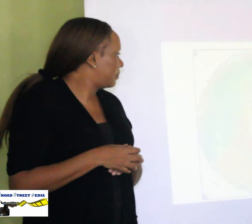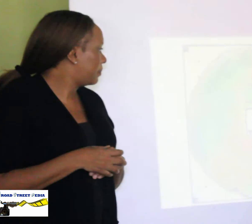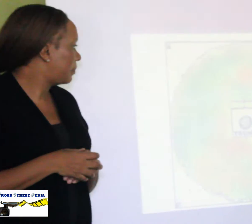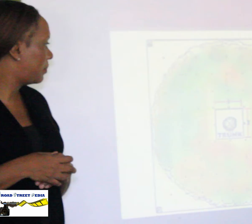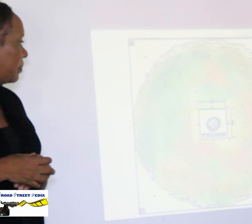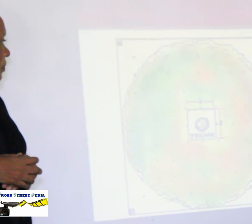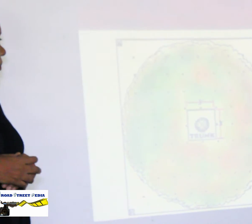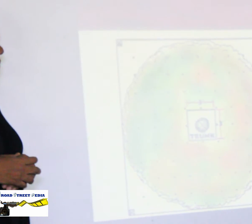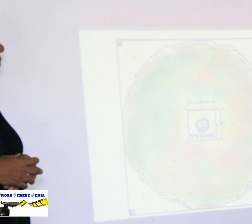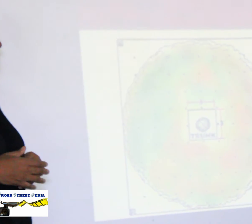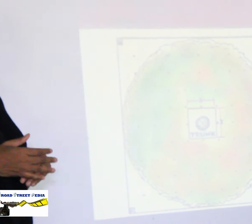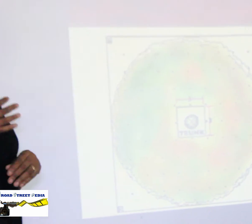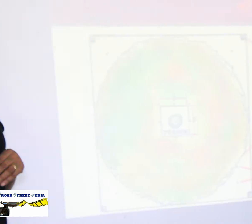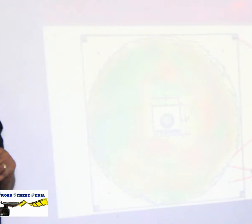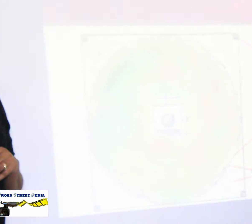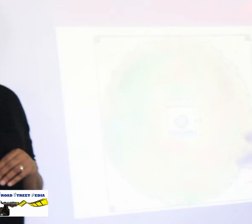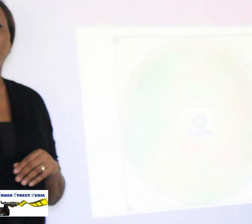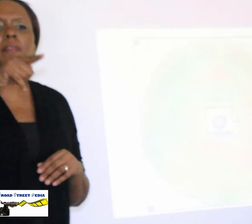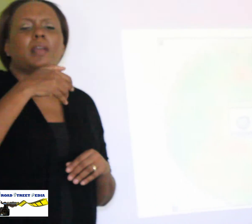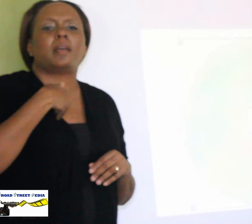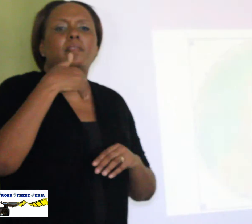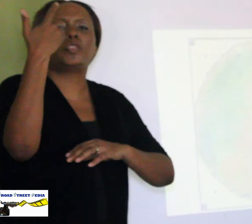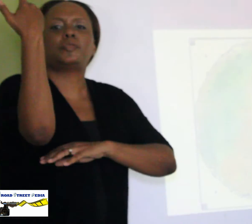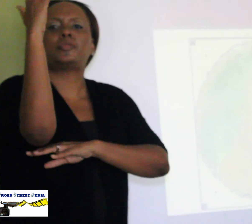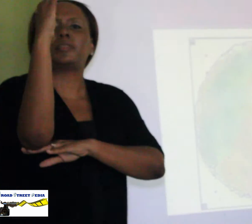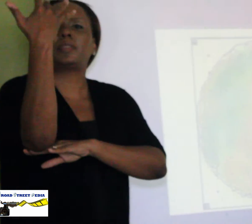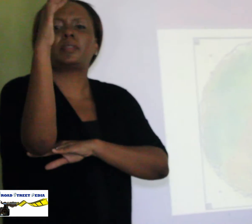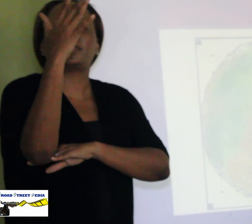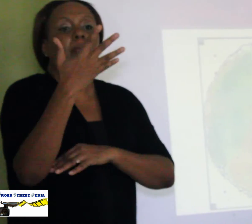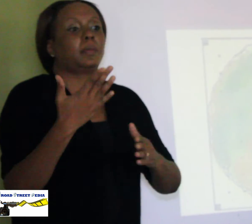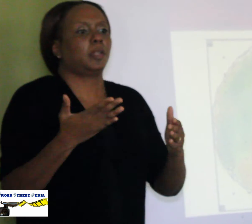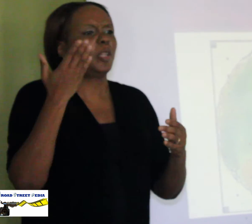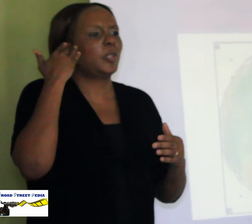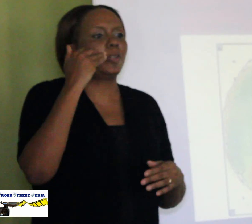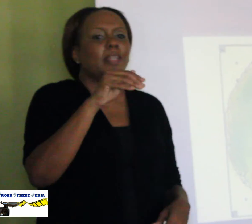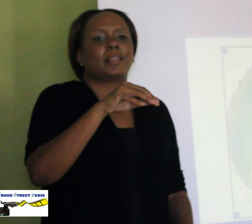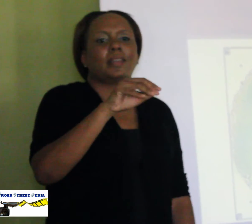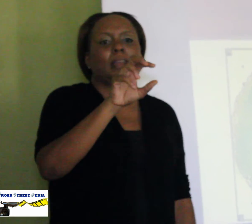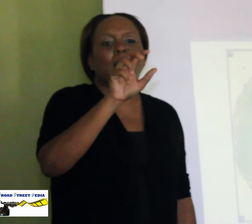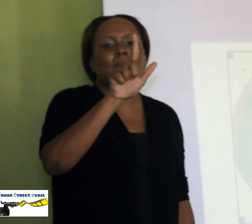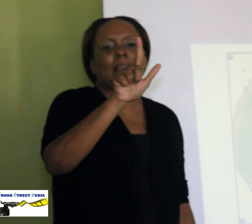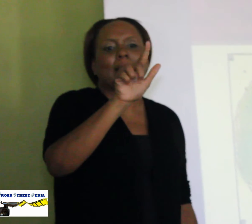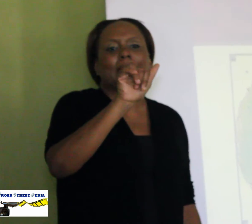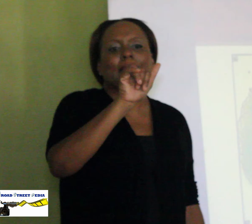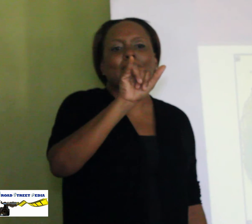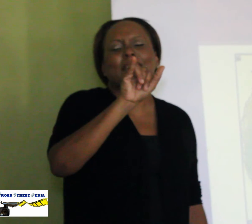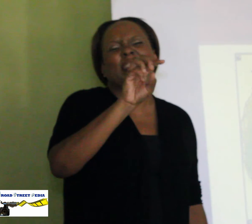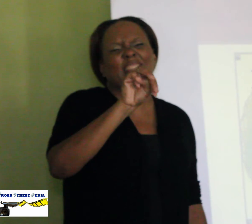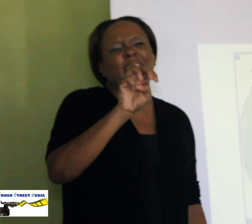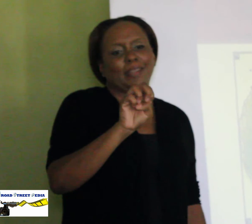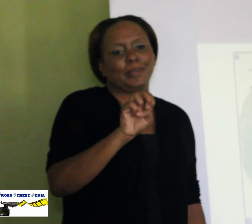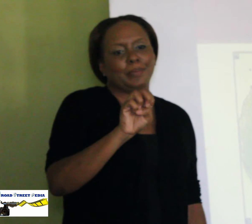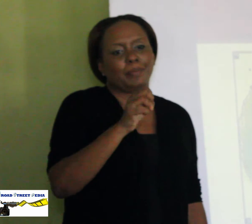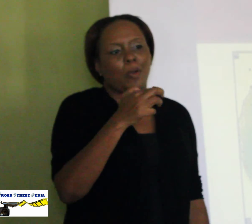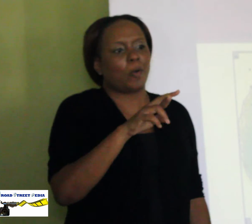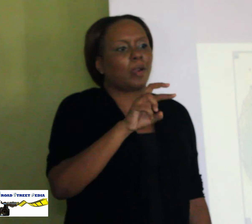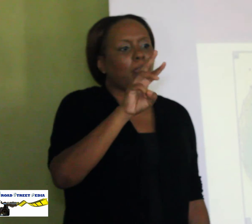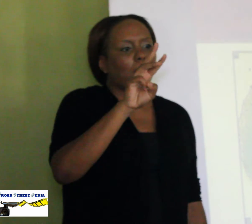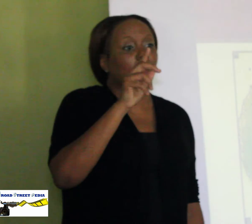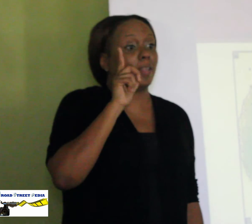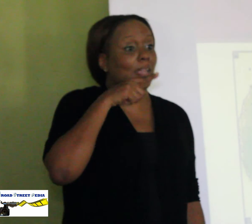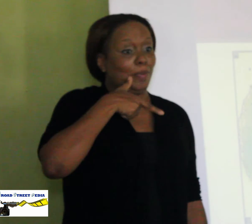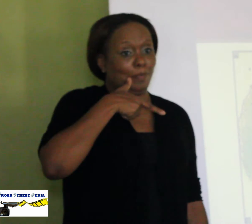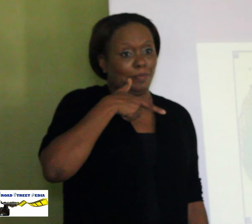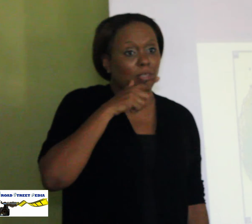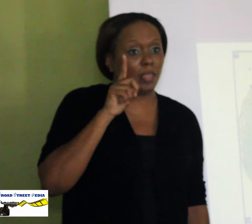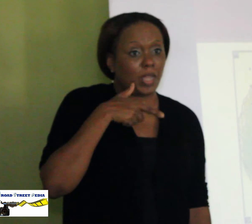Okay, for those who have trees, could be a lime tree, mango tree, whatever the case may be, there's something what